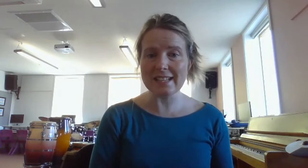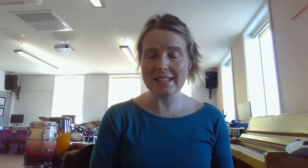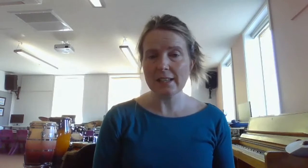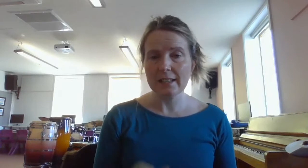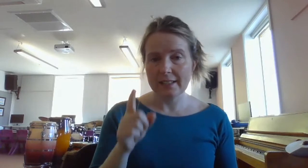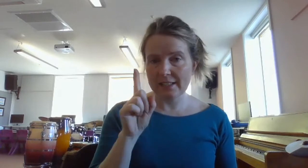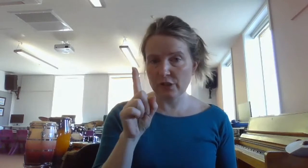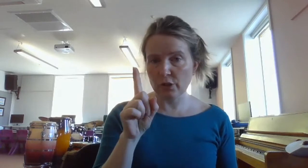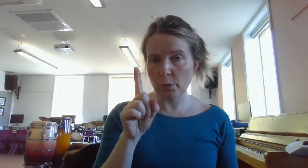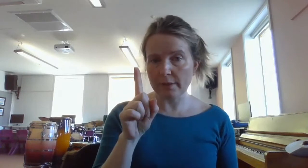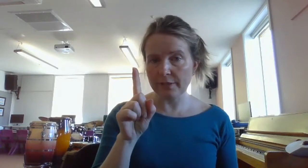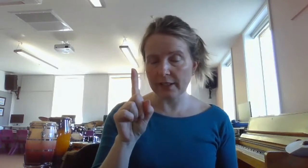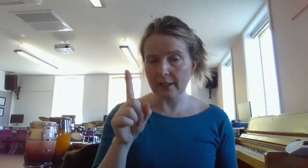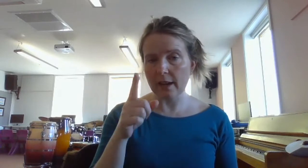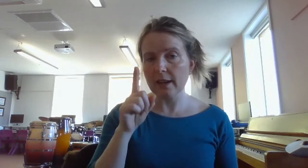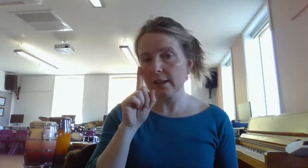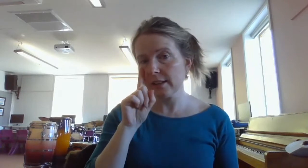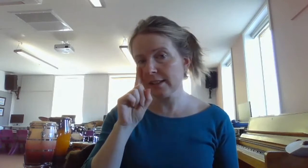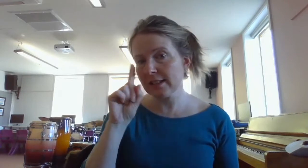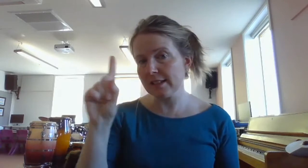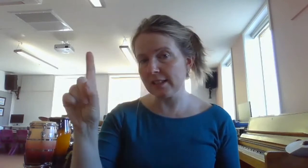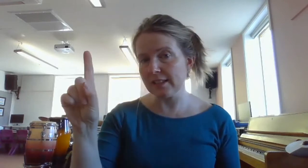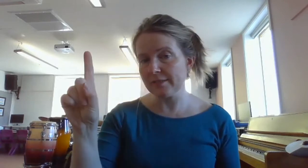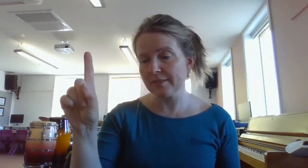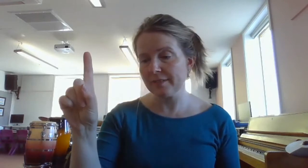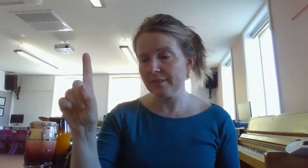see is just 1 finger. To see.